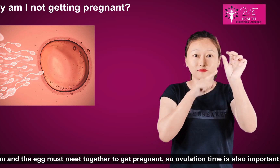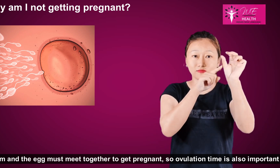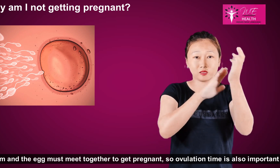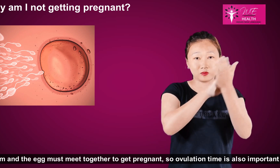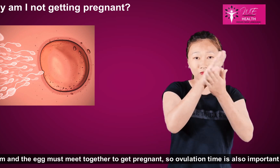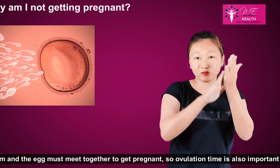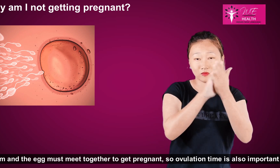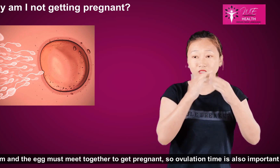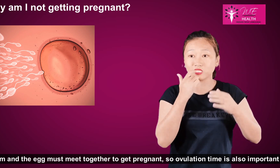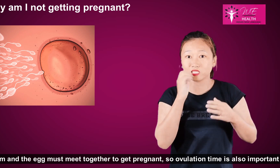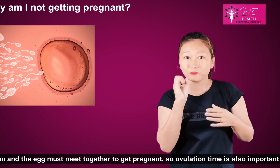The egg must to pregnant.